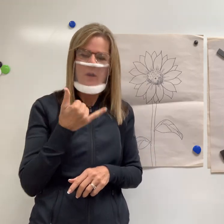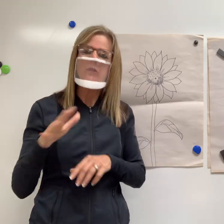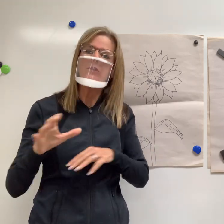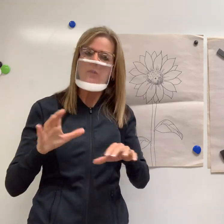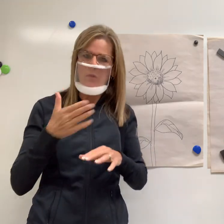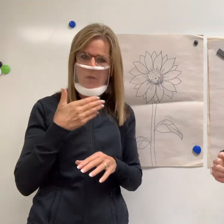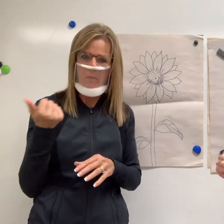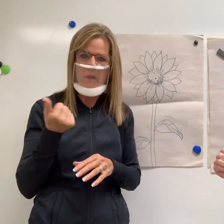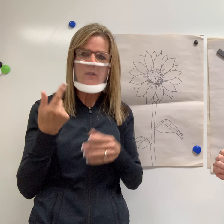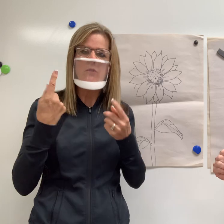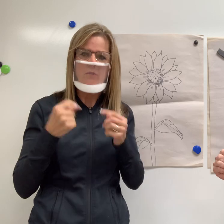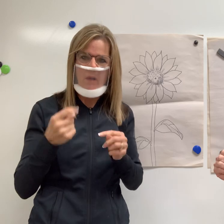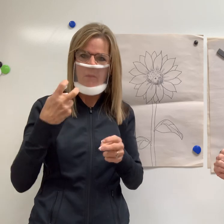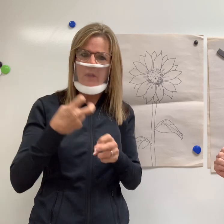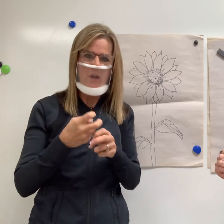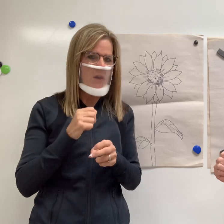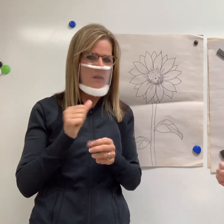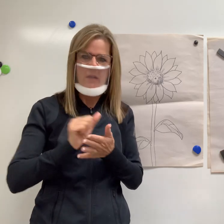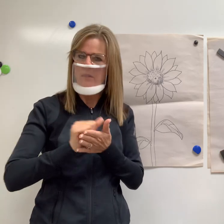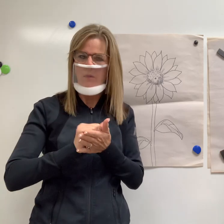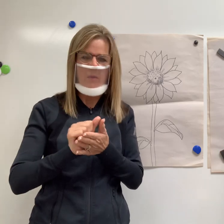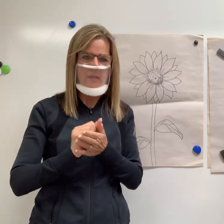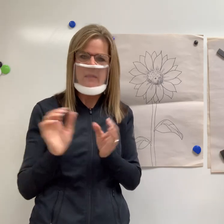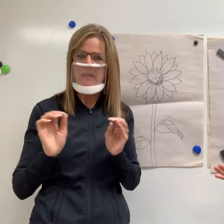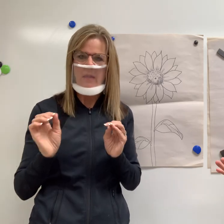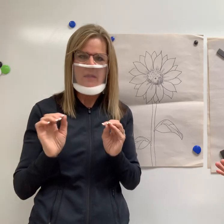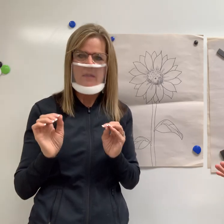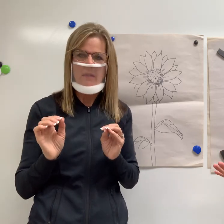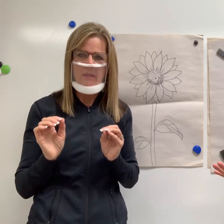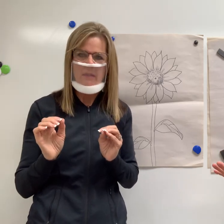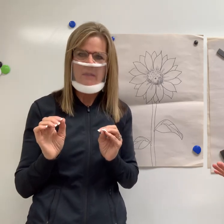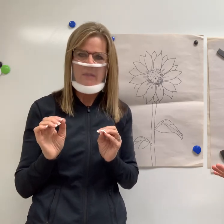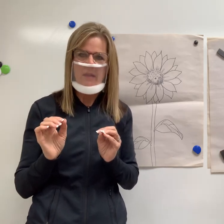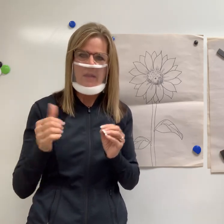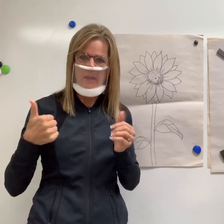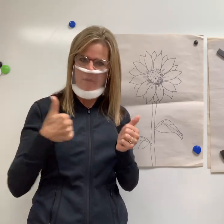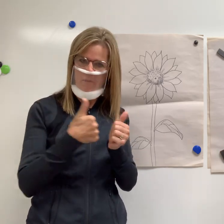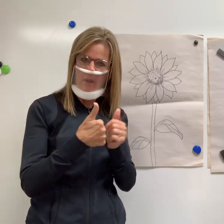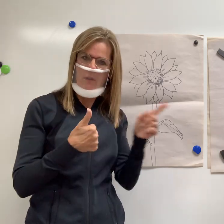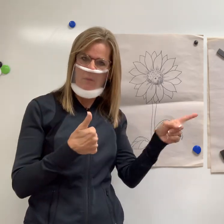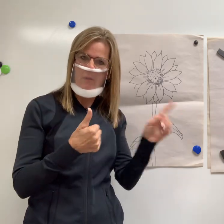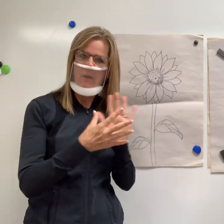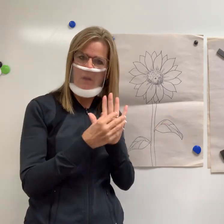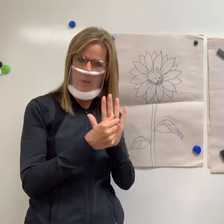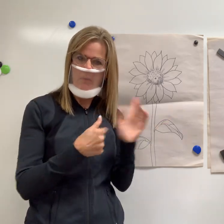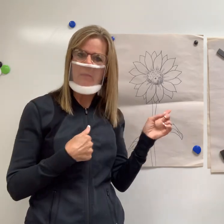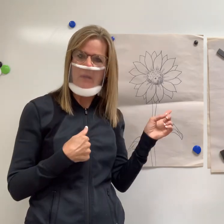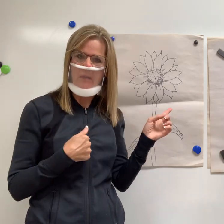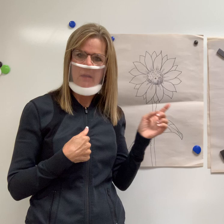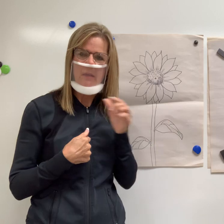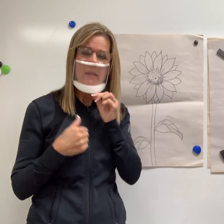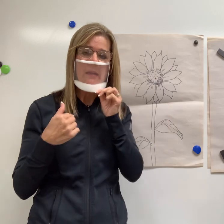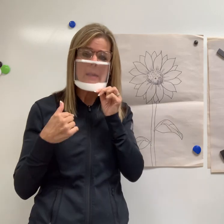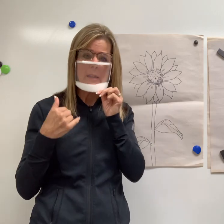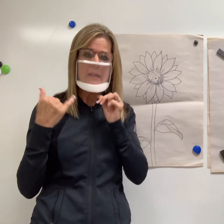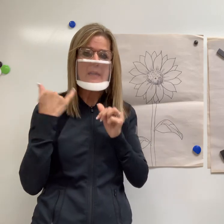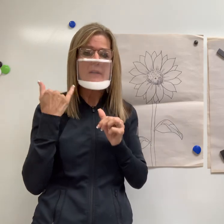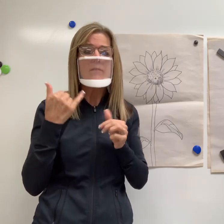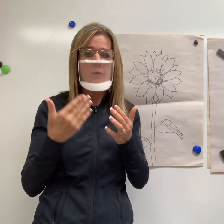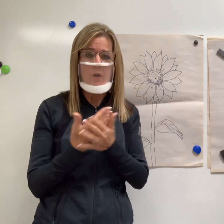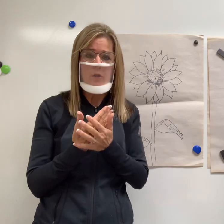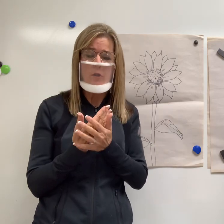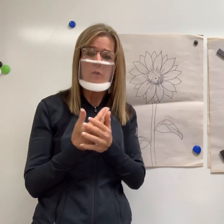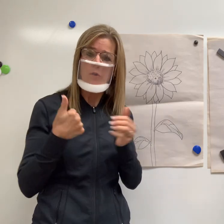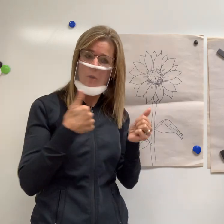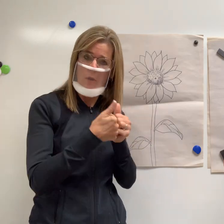best. Try really hard not to even erase and just follow along with me. For those of you who are new, each week you're gonna